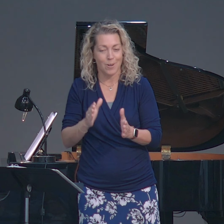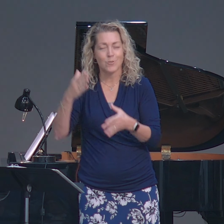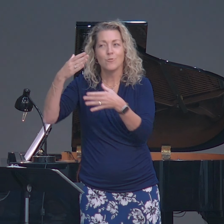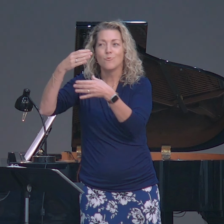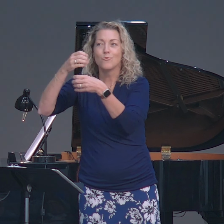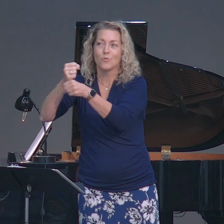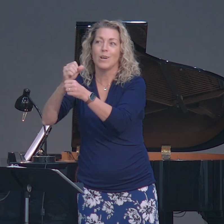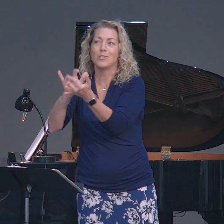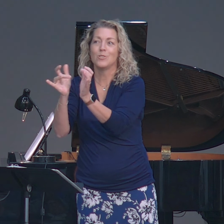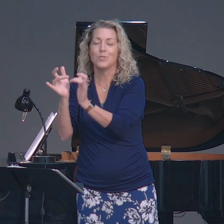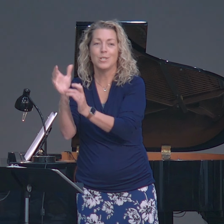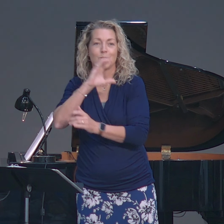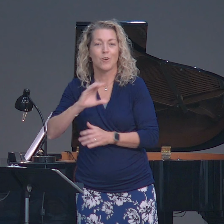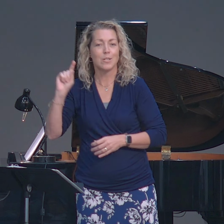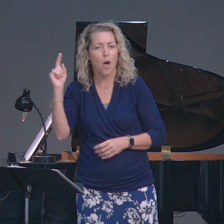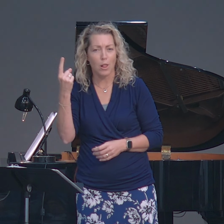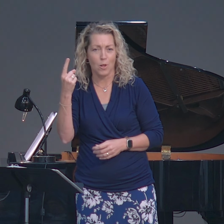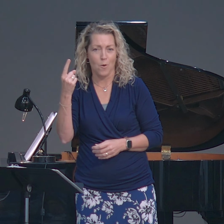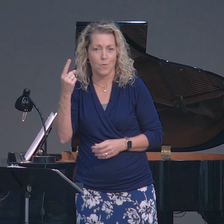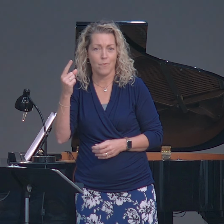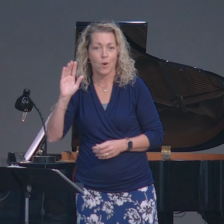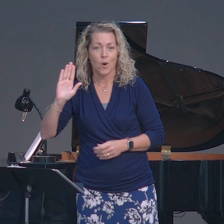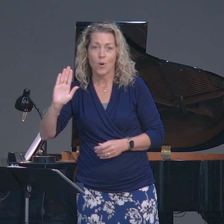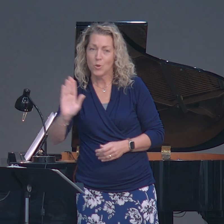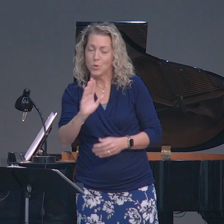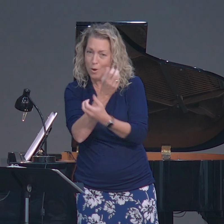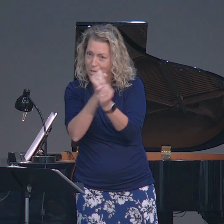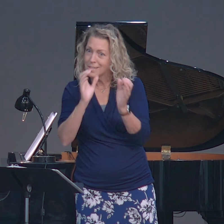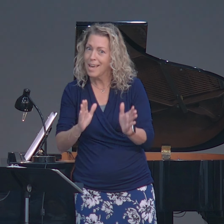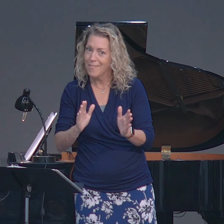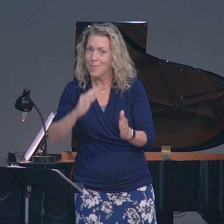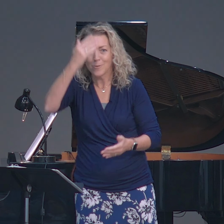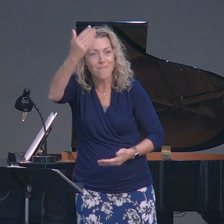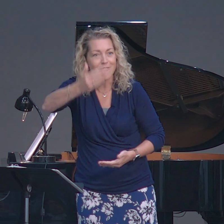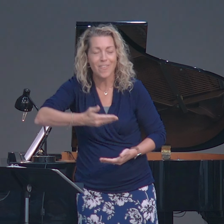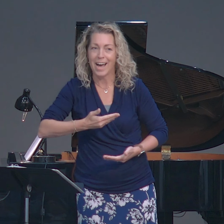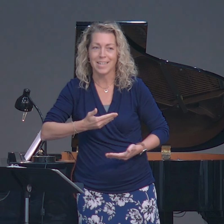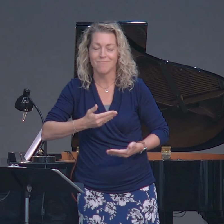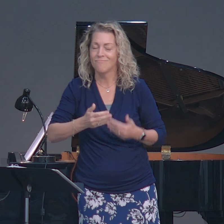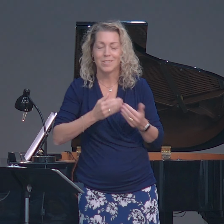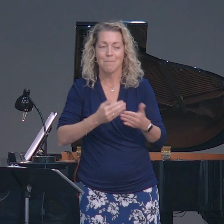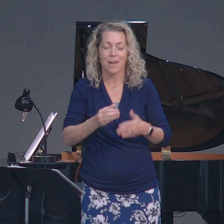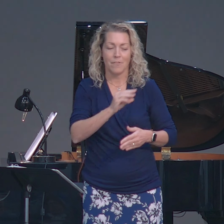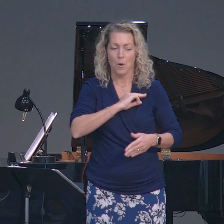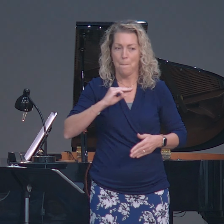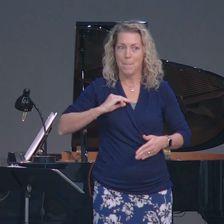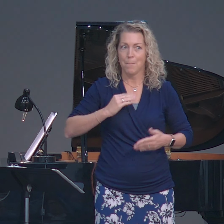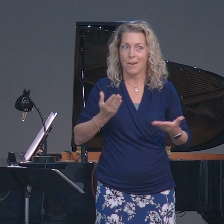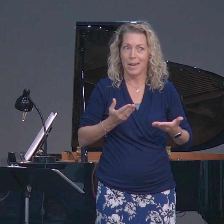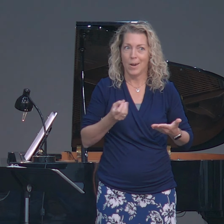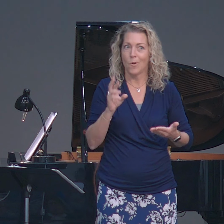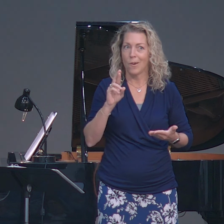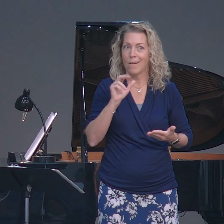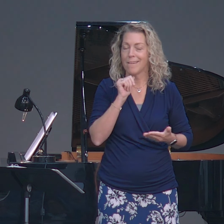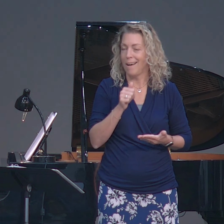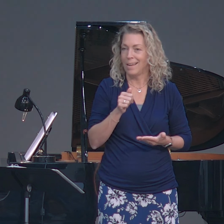in Jesus Christ alone as your personal Savior, then we invite you, whether you're a member of Countryside or not, to join